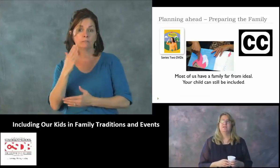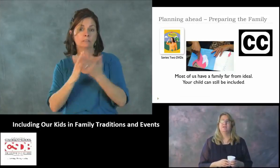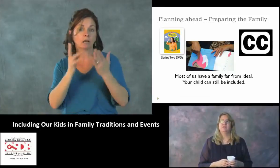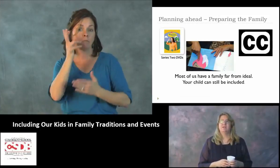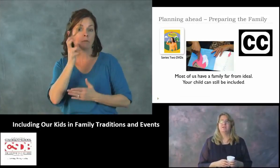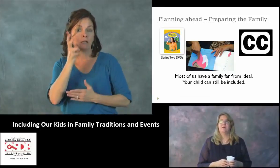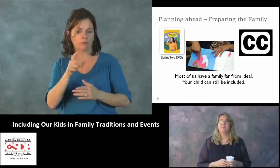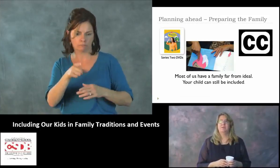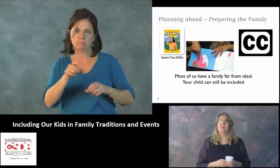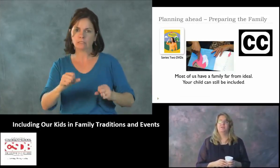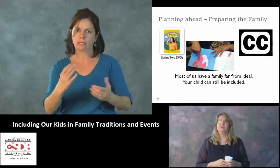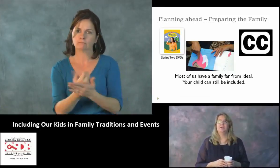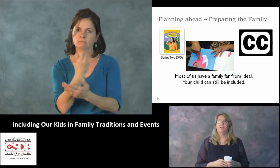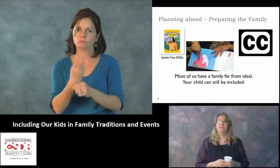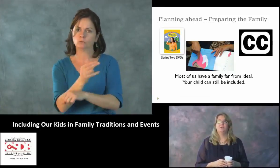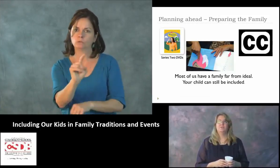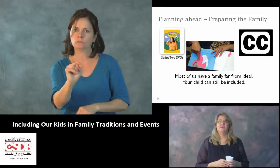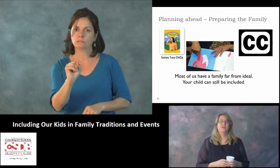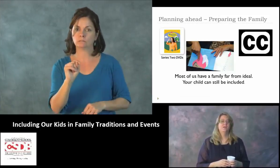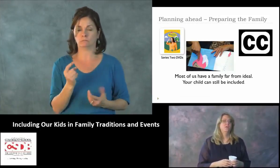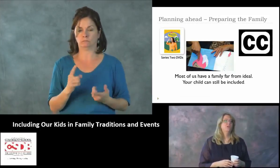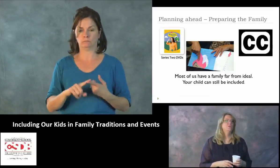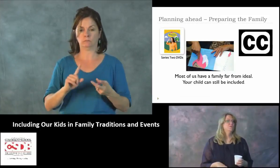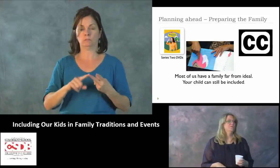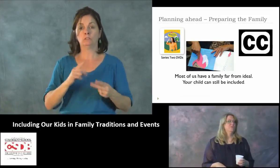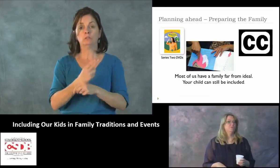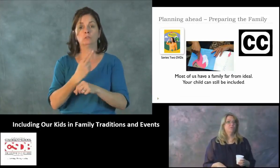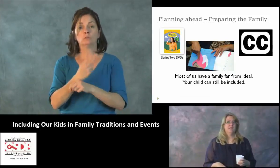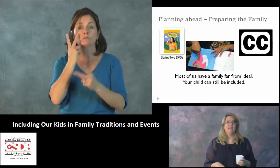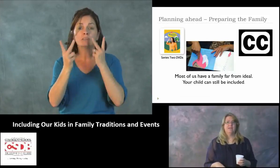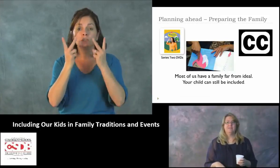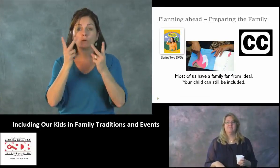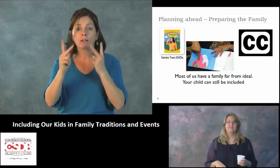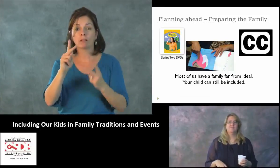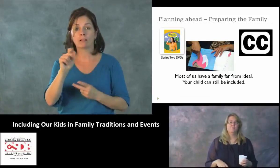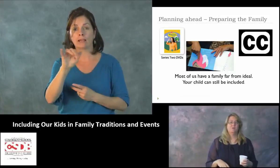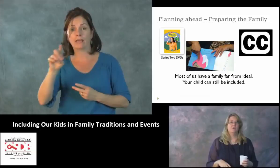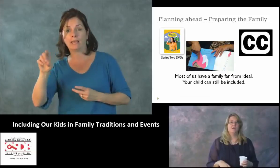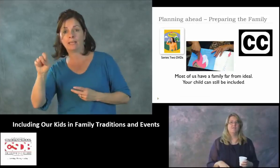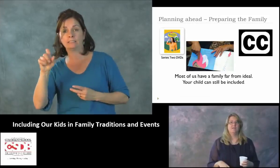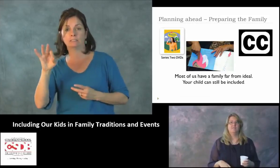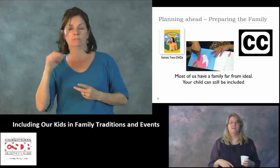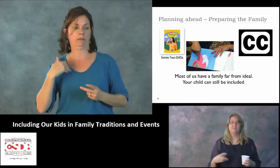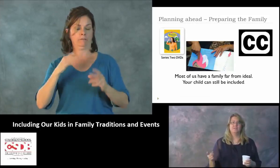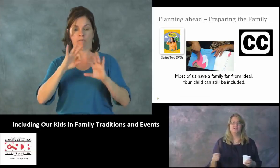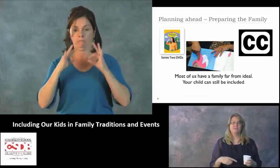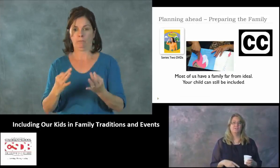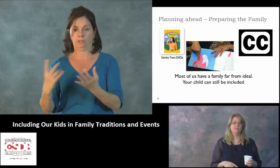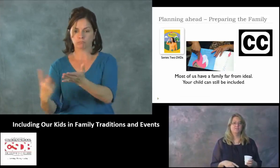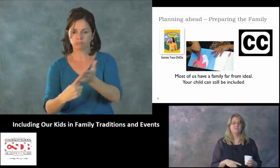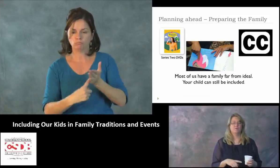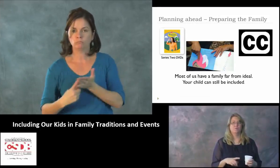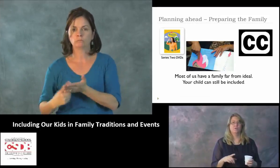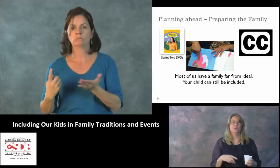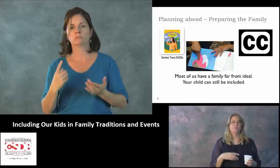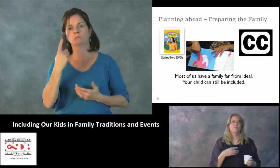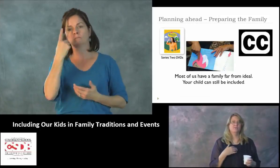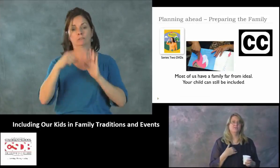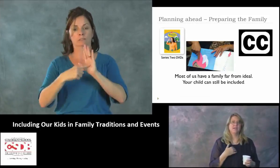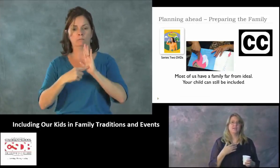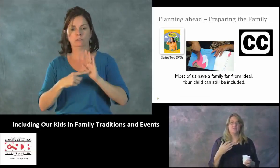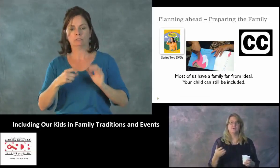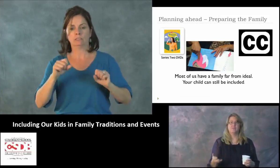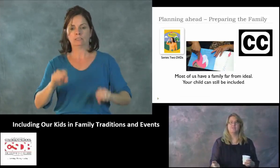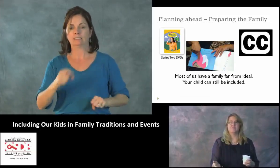use any hearing they might be trying to use. Use visual aids when you're having a family discussion so you